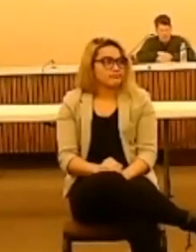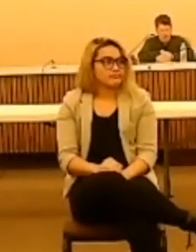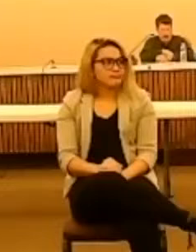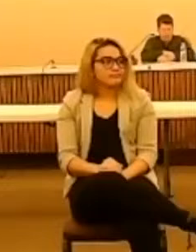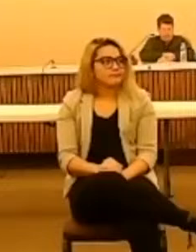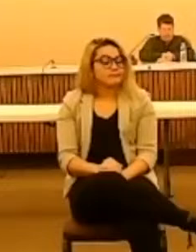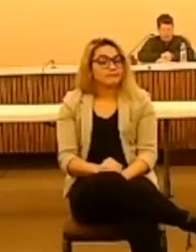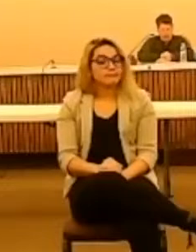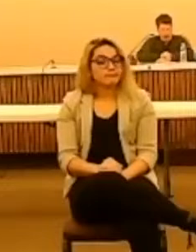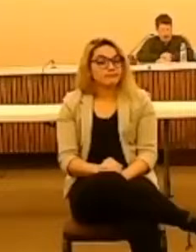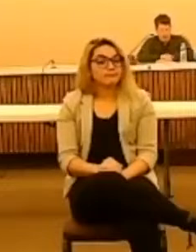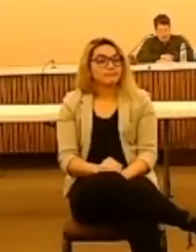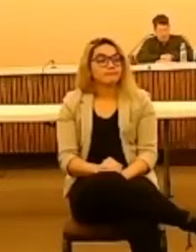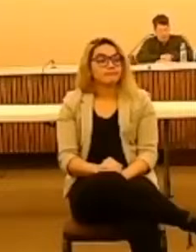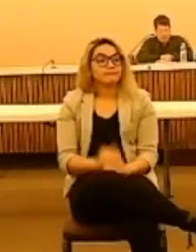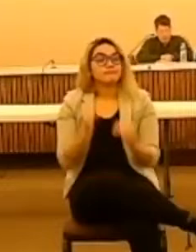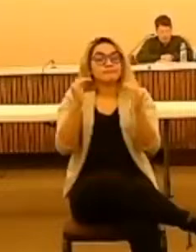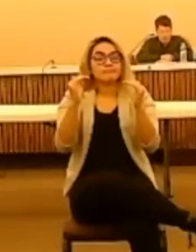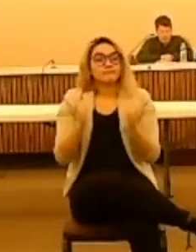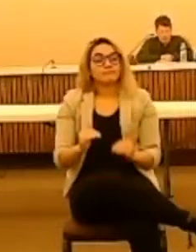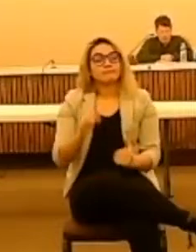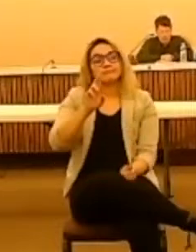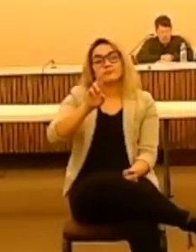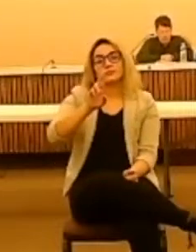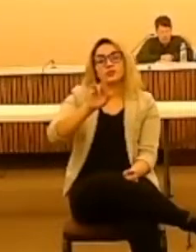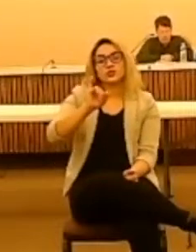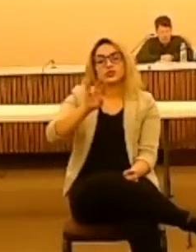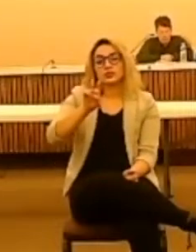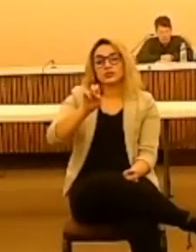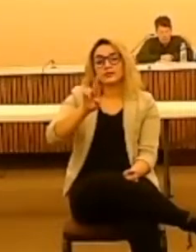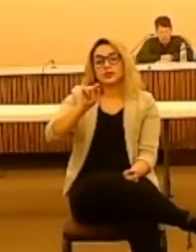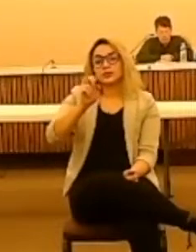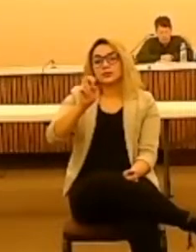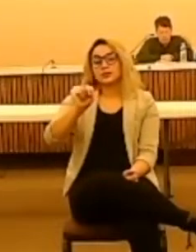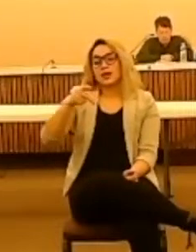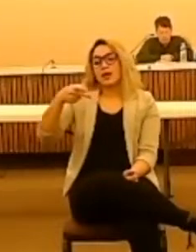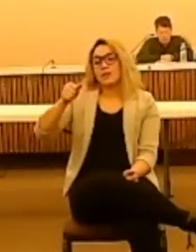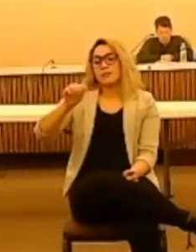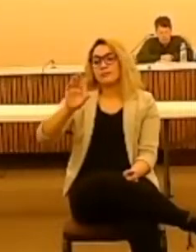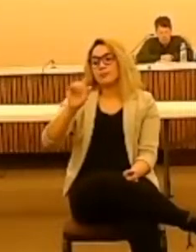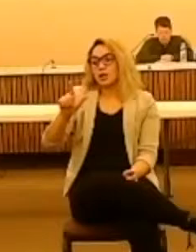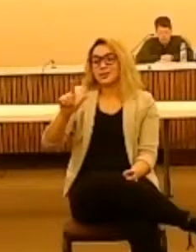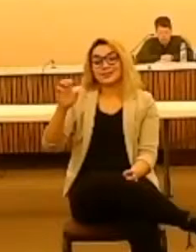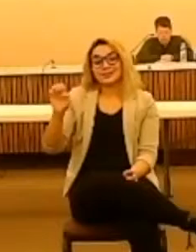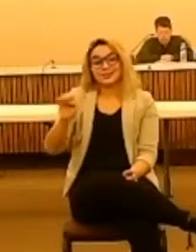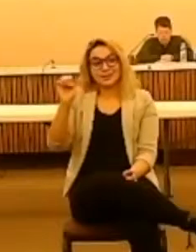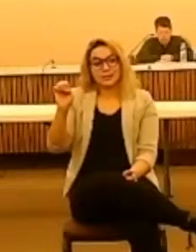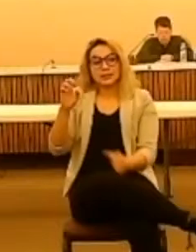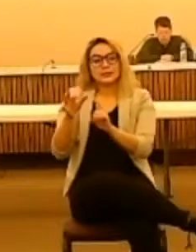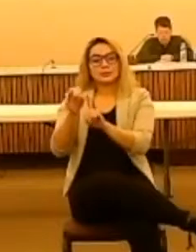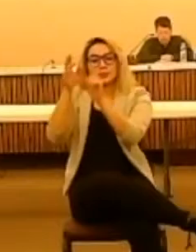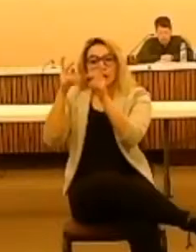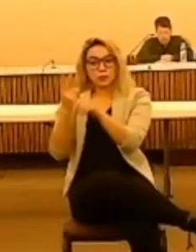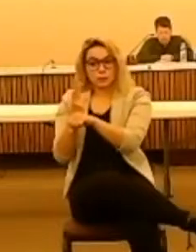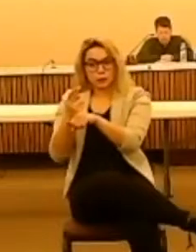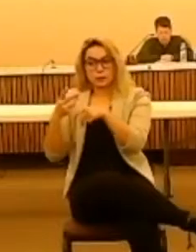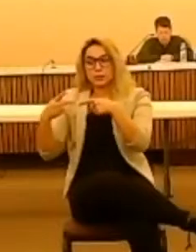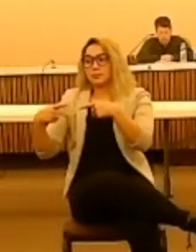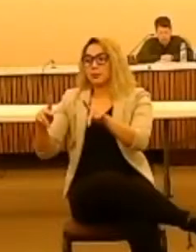Finally, we have a public hearing for Riverton Parcel E, Park Grove Realty, special use permit application